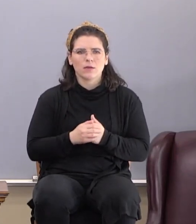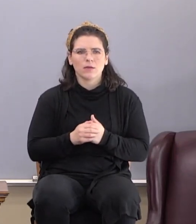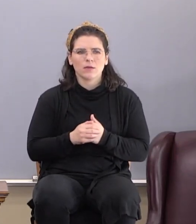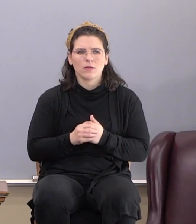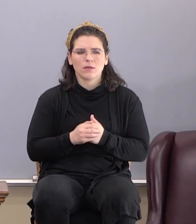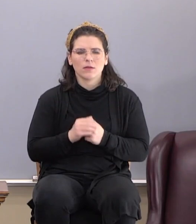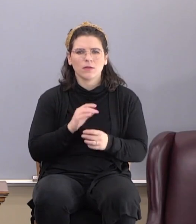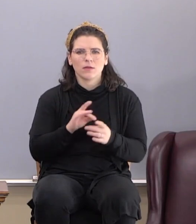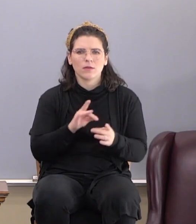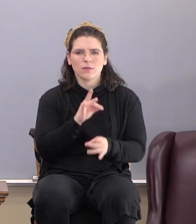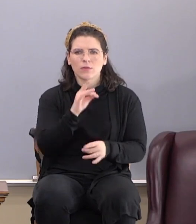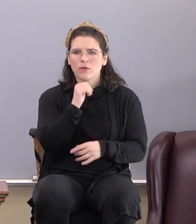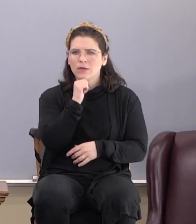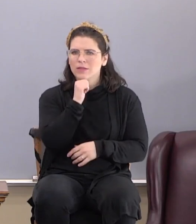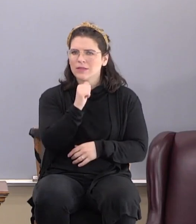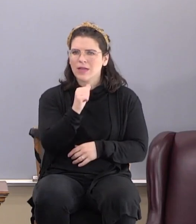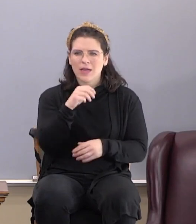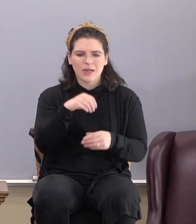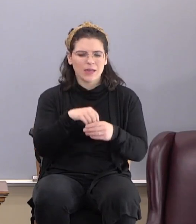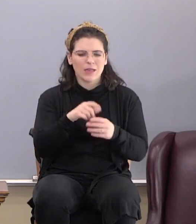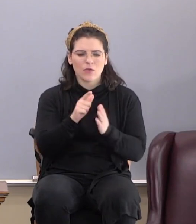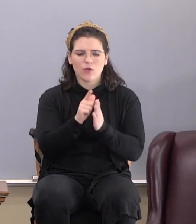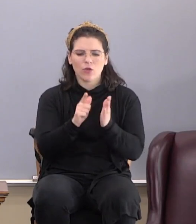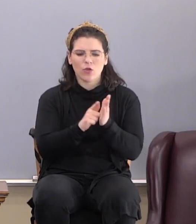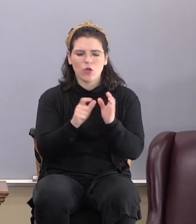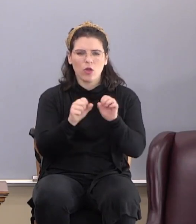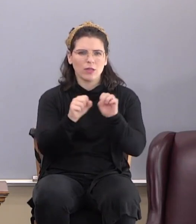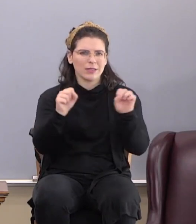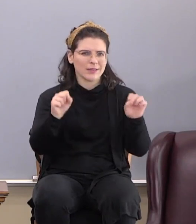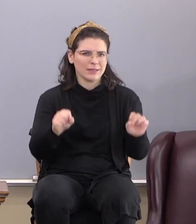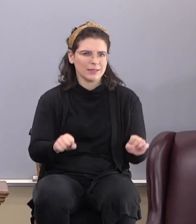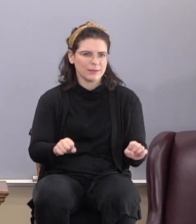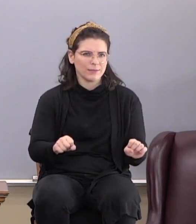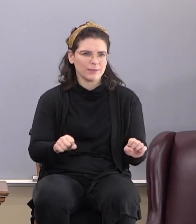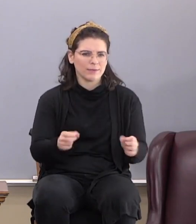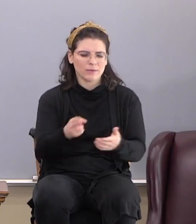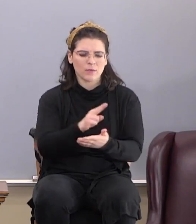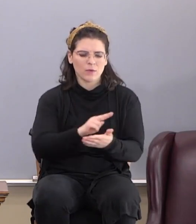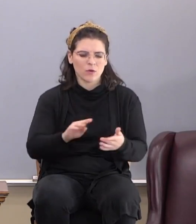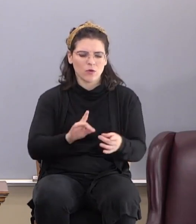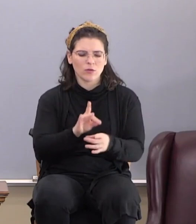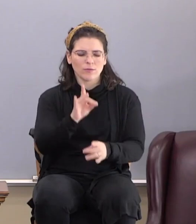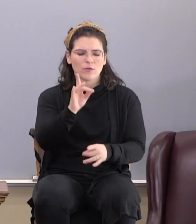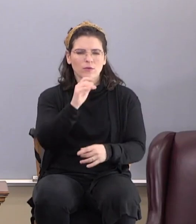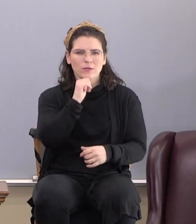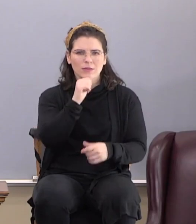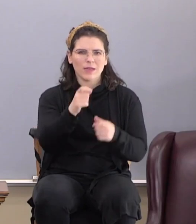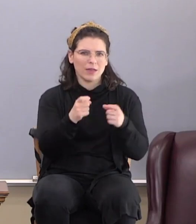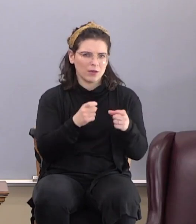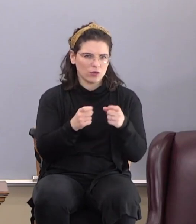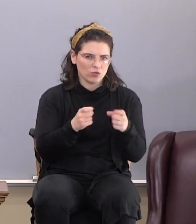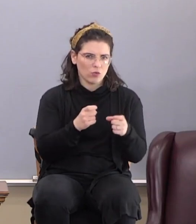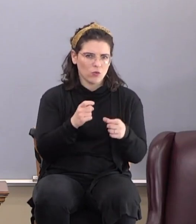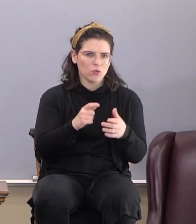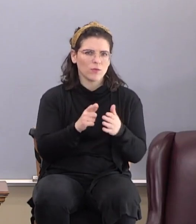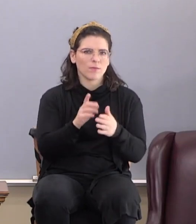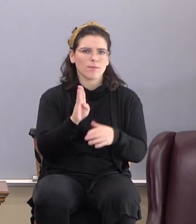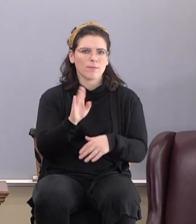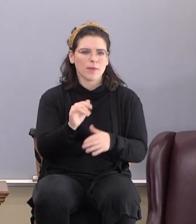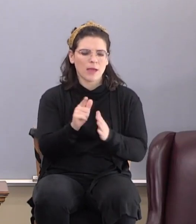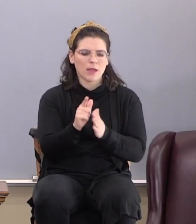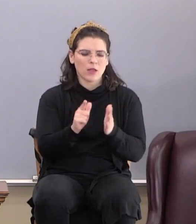not in the law system. The Holy Spirit is not under the law